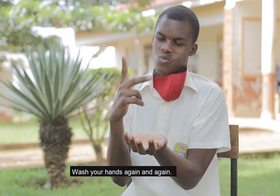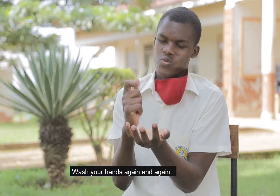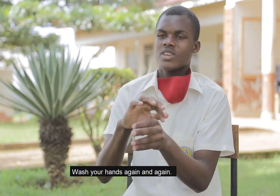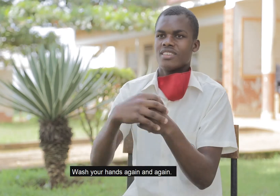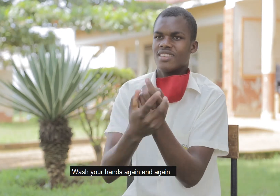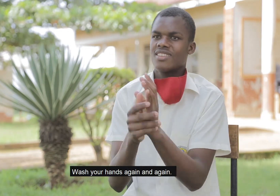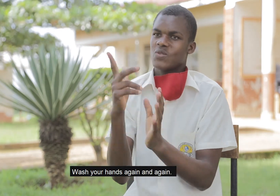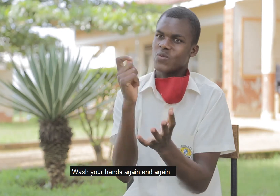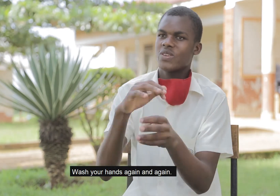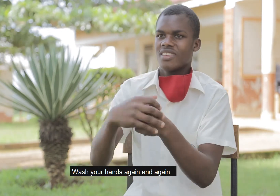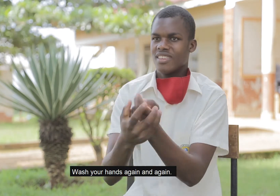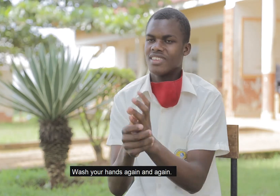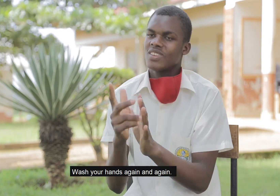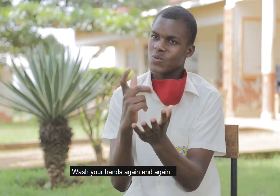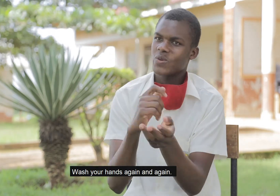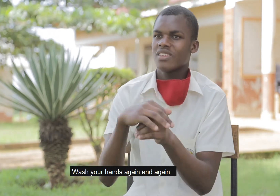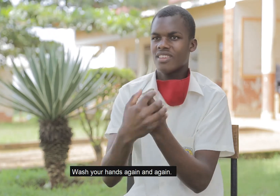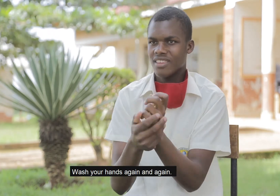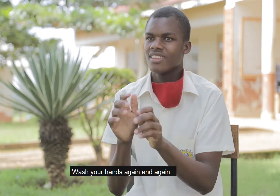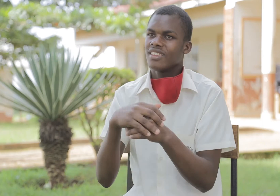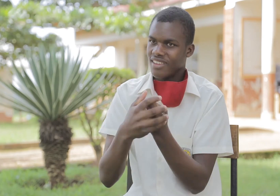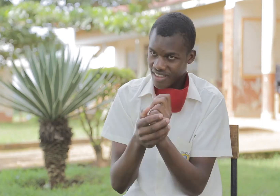Wash your hands again and again.